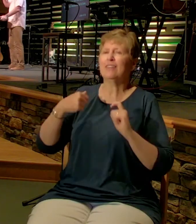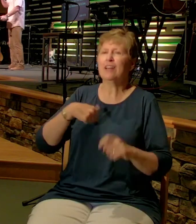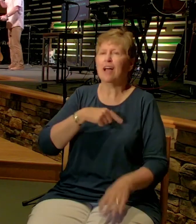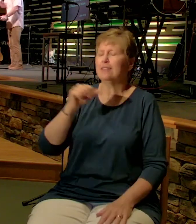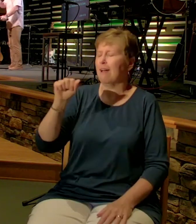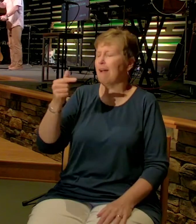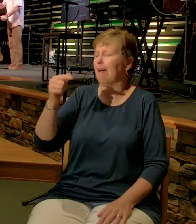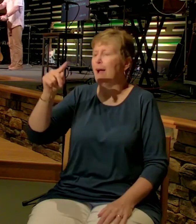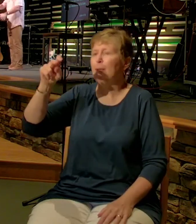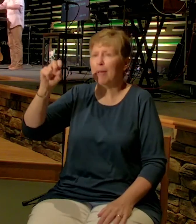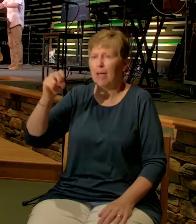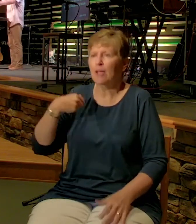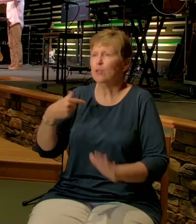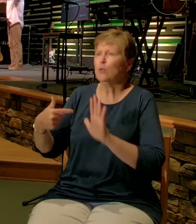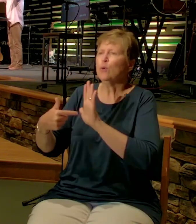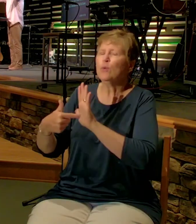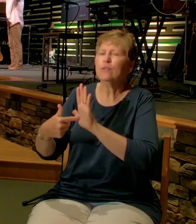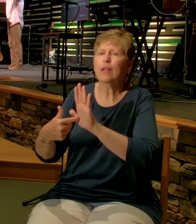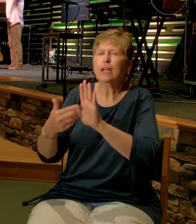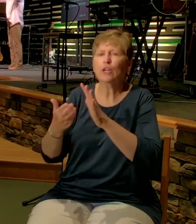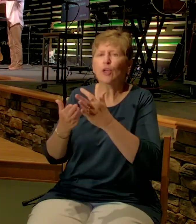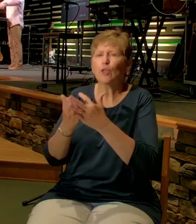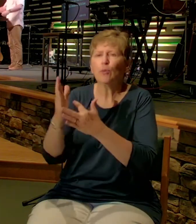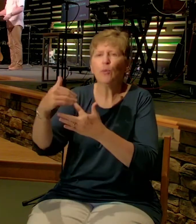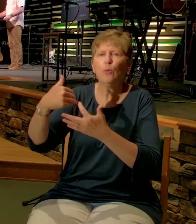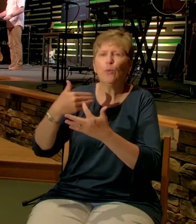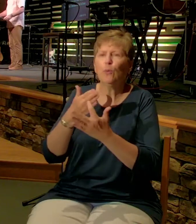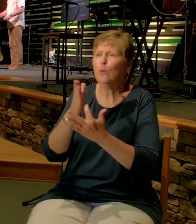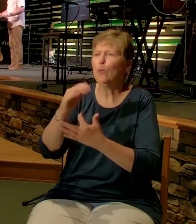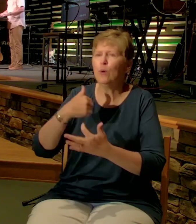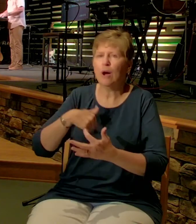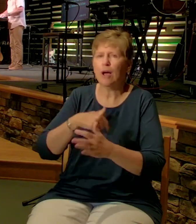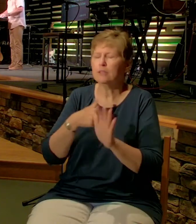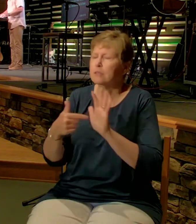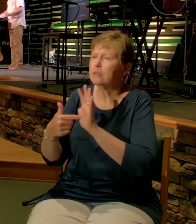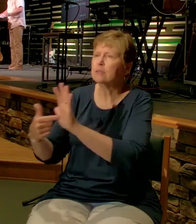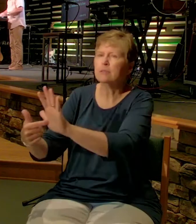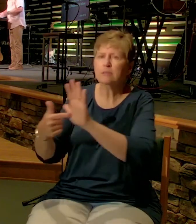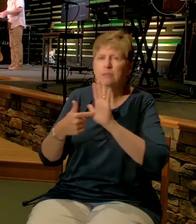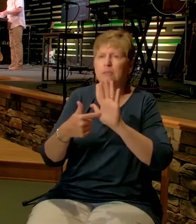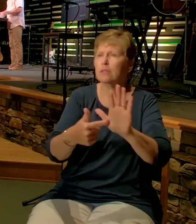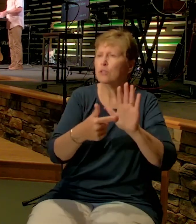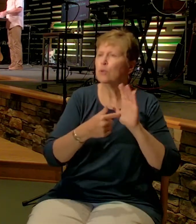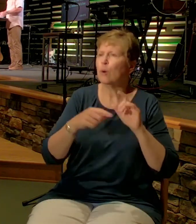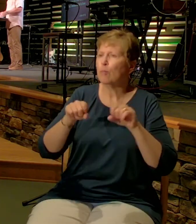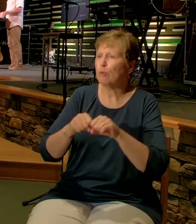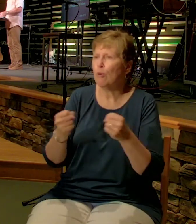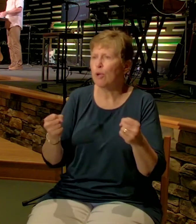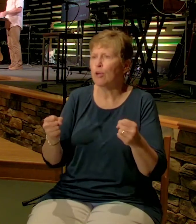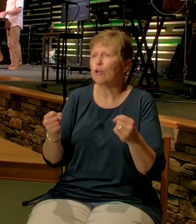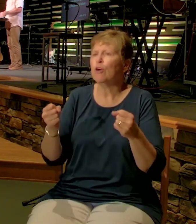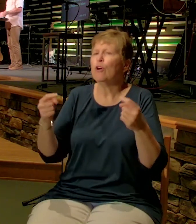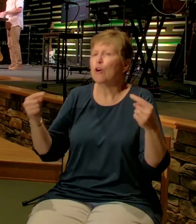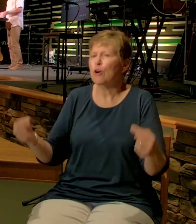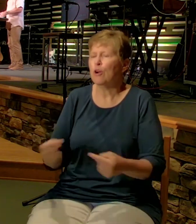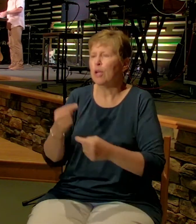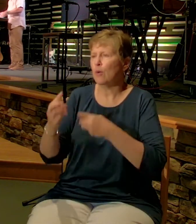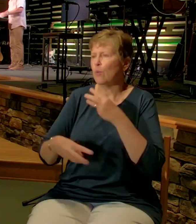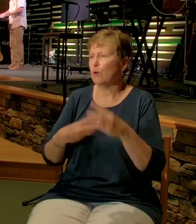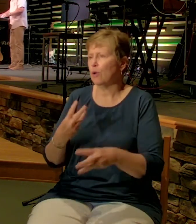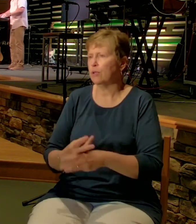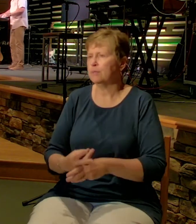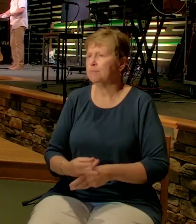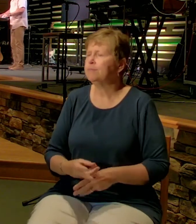wants it to be reflected through us to a broken and a hurting world. And this morning, let's be